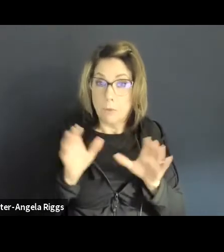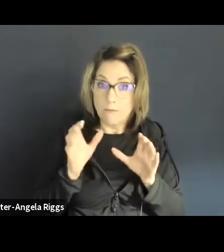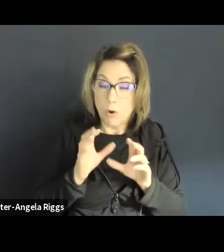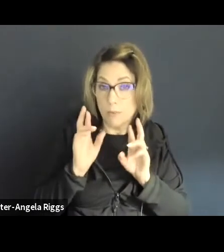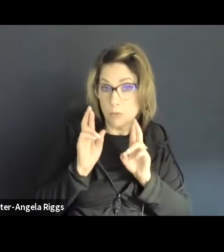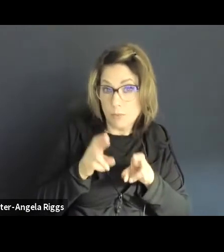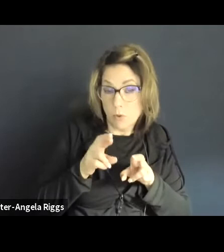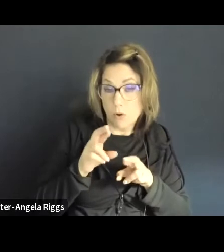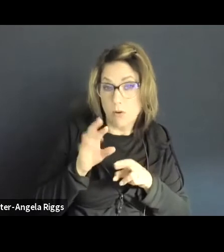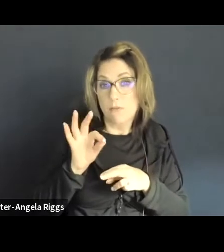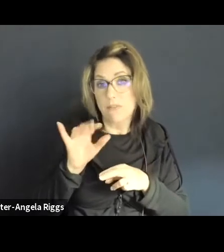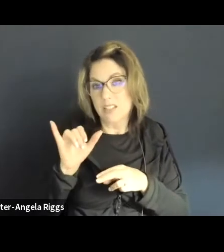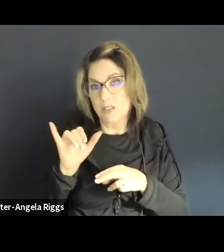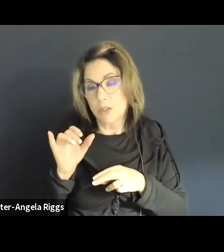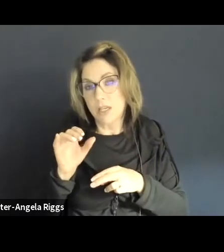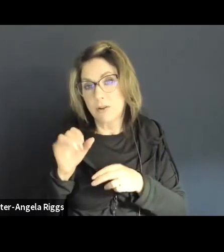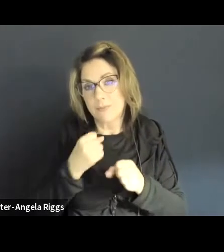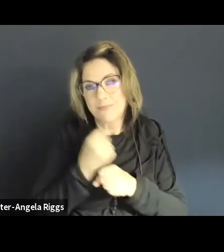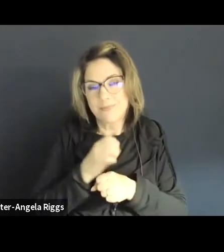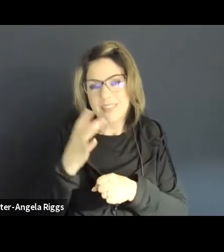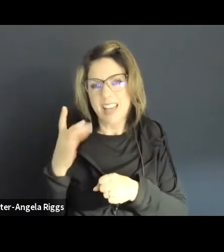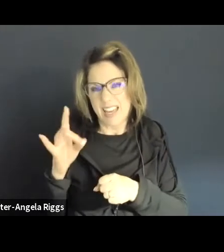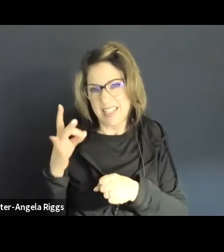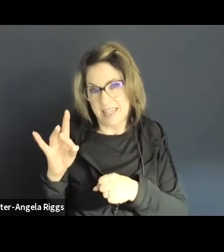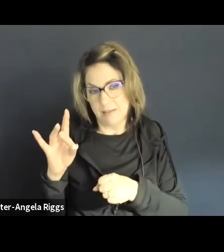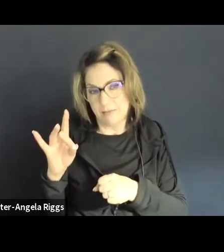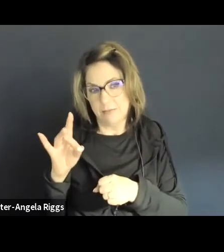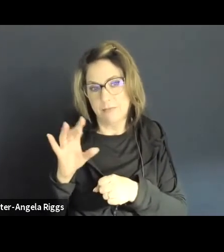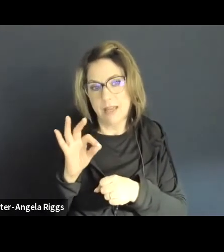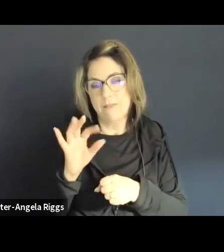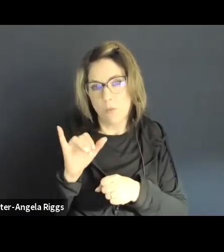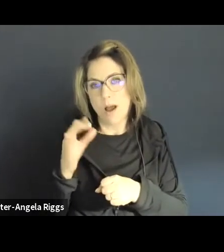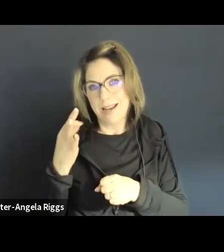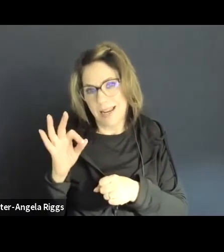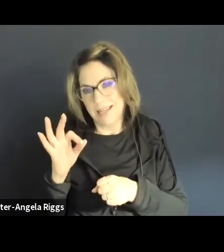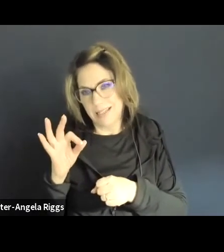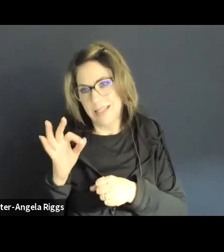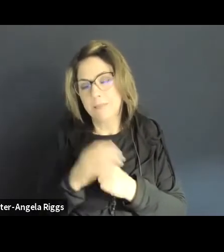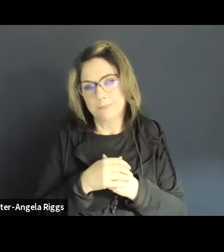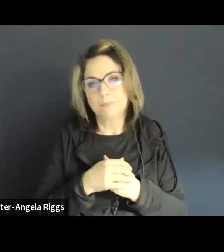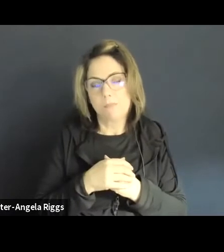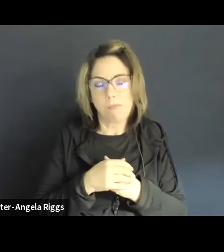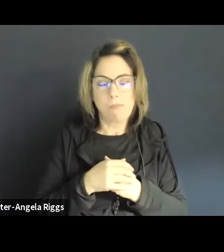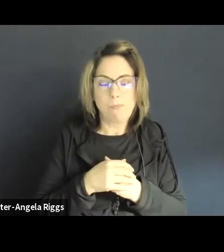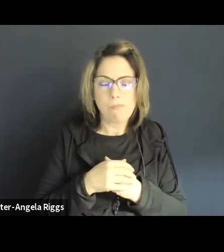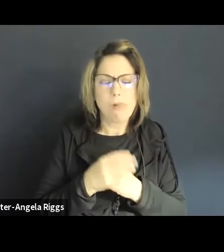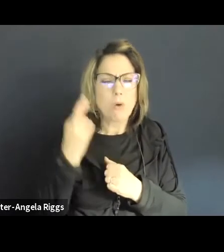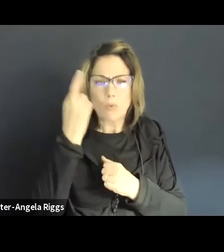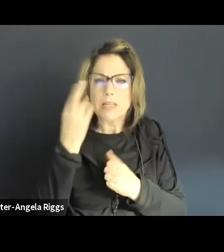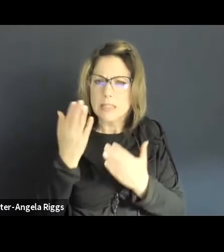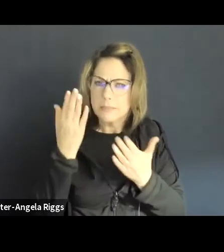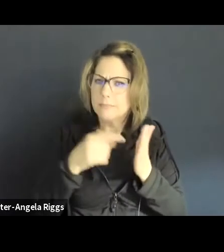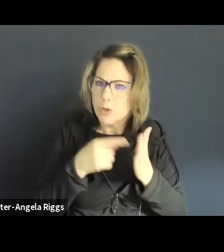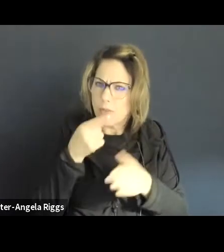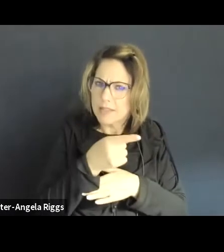from fiscal year 18, and that's the program year for FY19. So the reason why I bring this up, because